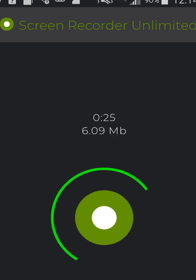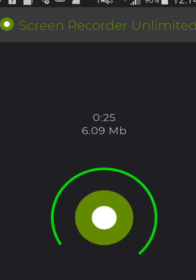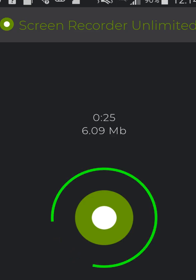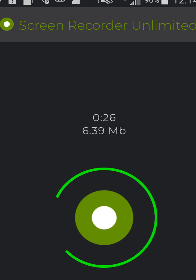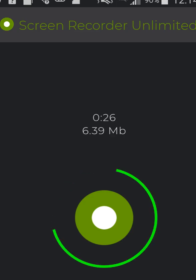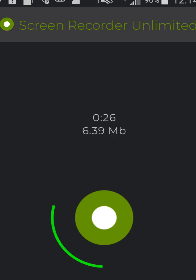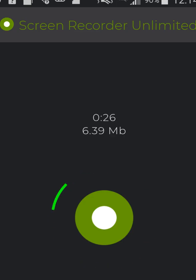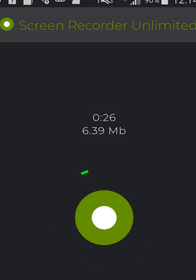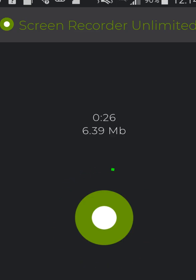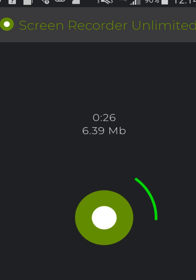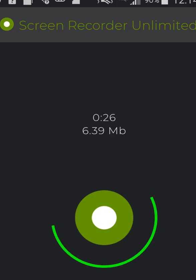learning how